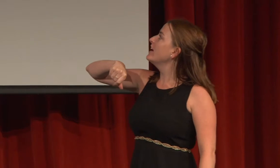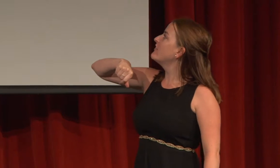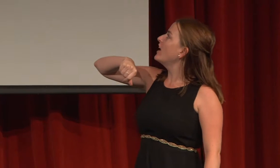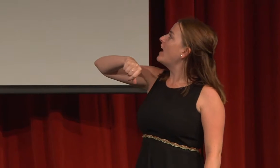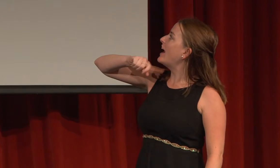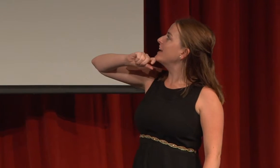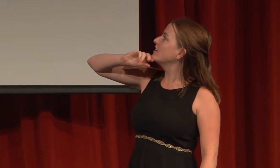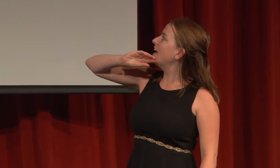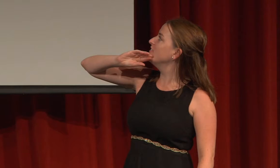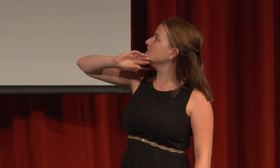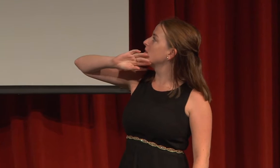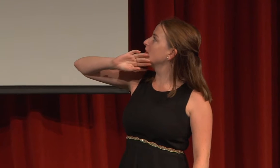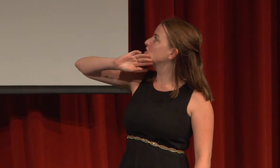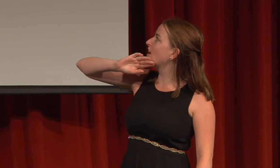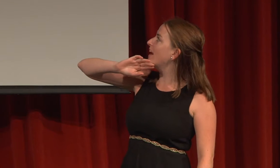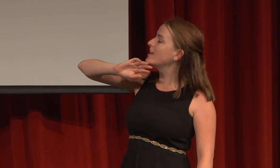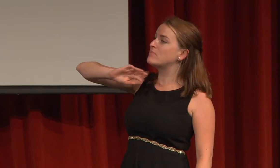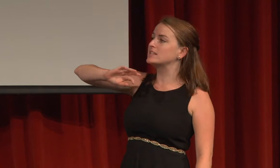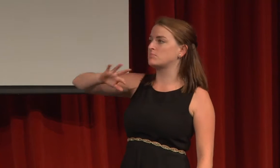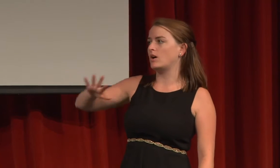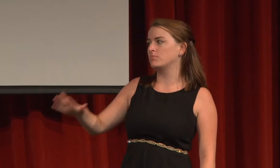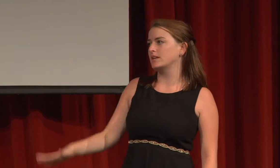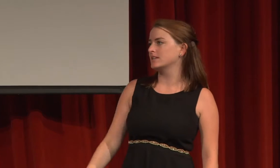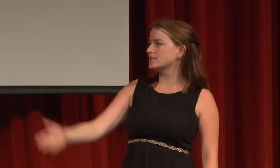if I could have somebody try baseball, please.